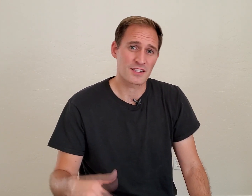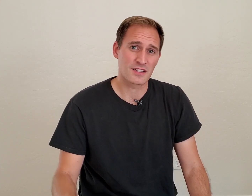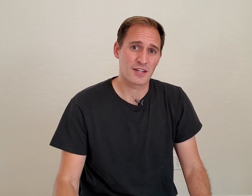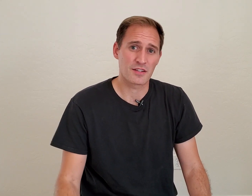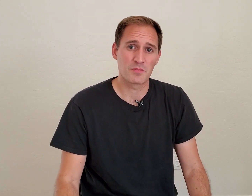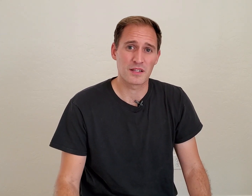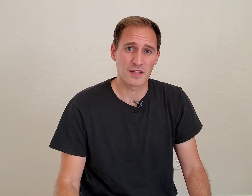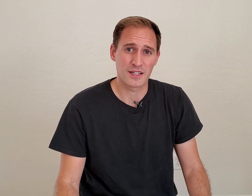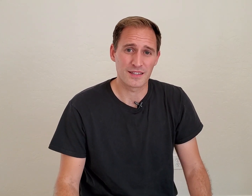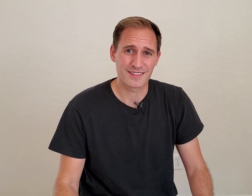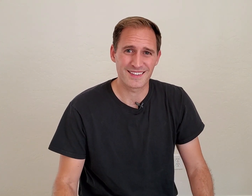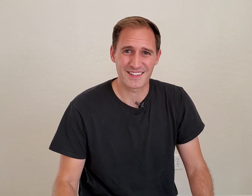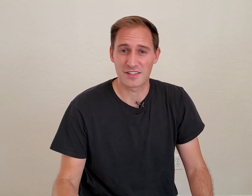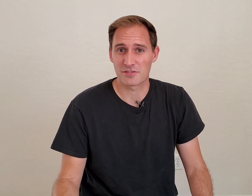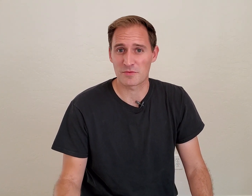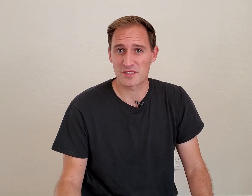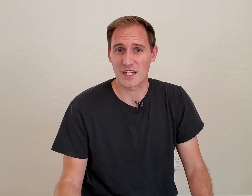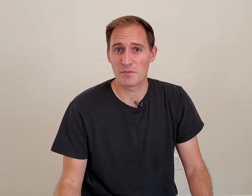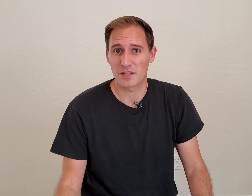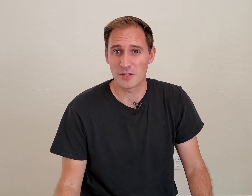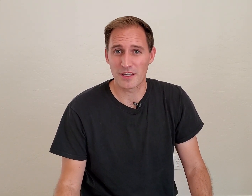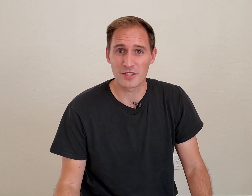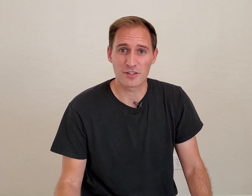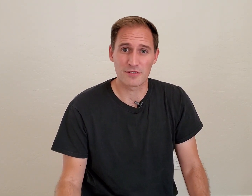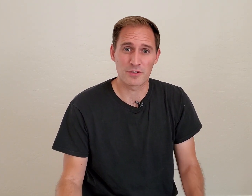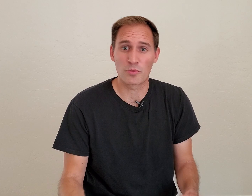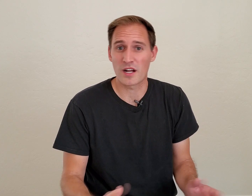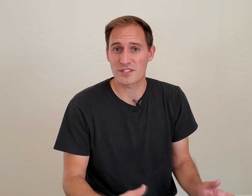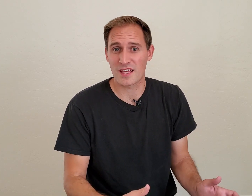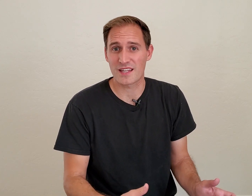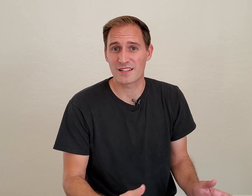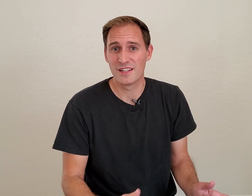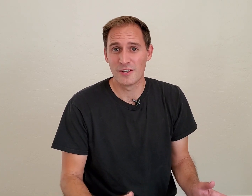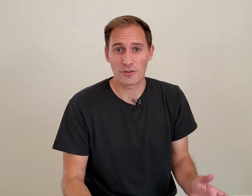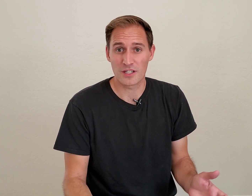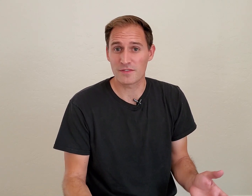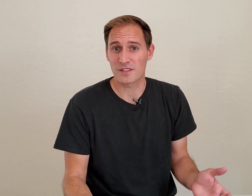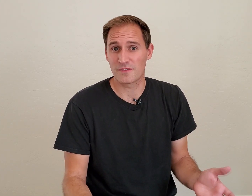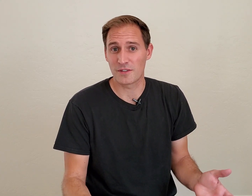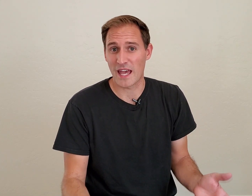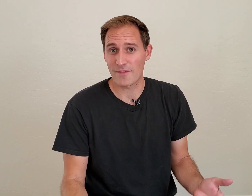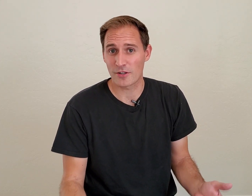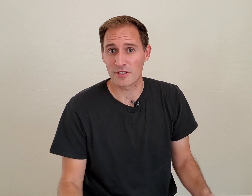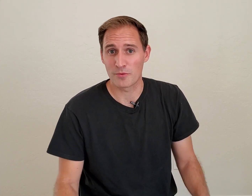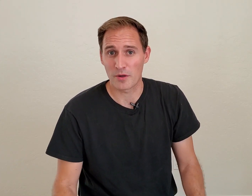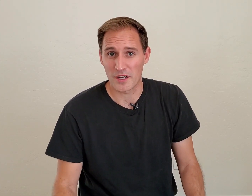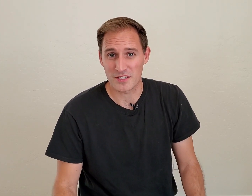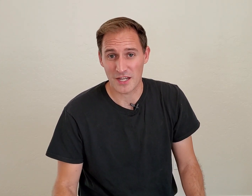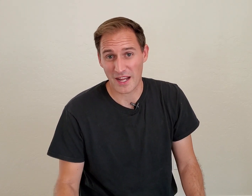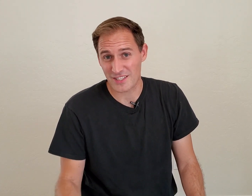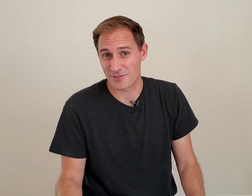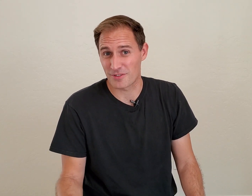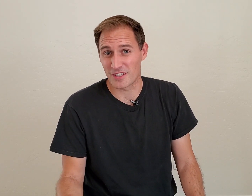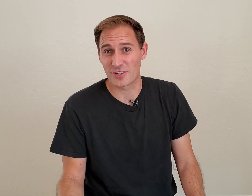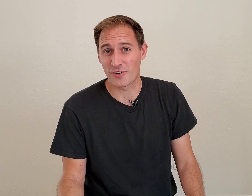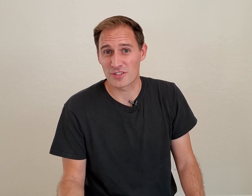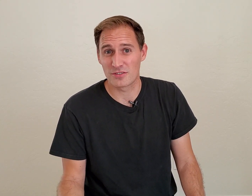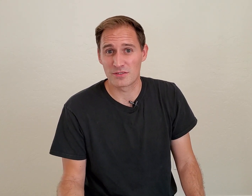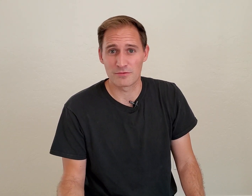down in the description down below, and you can rewatch that. Or even if you have already watched it, I would actually really encourage you to